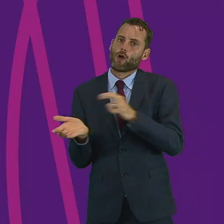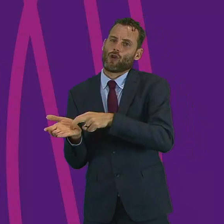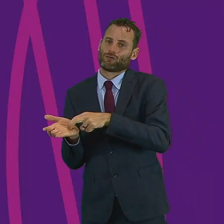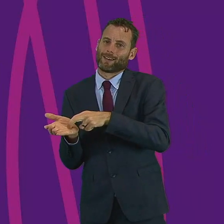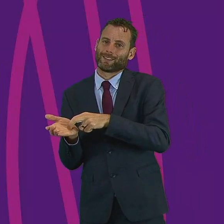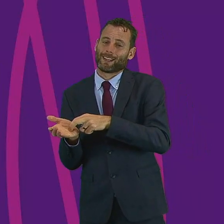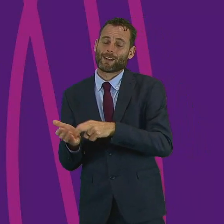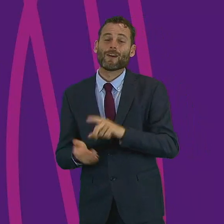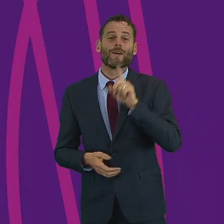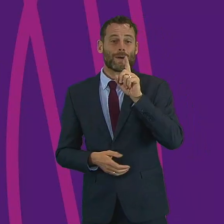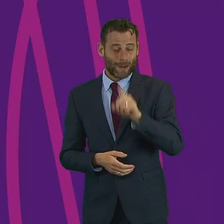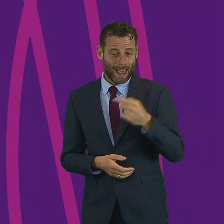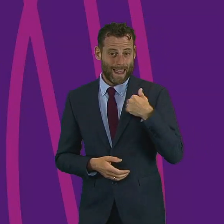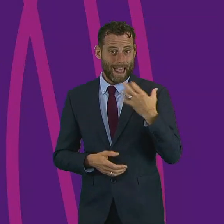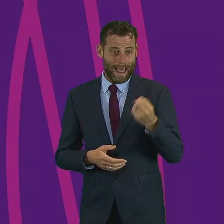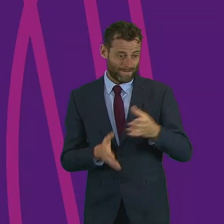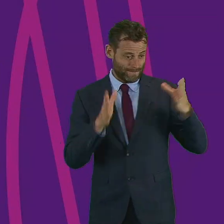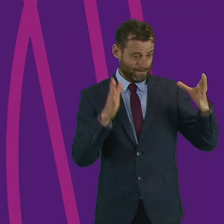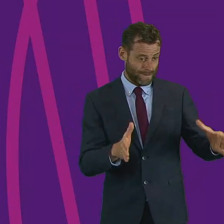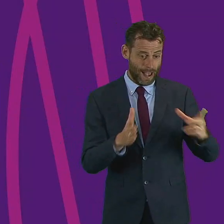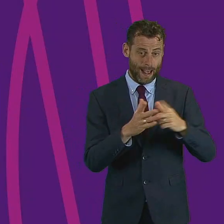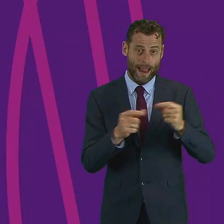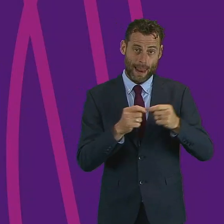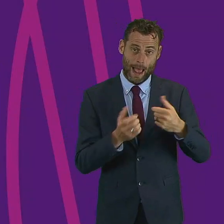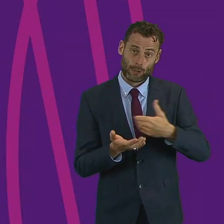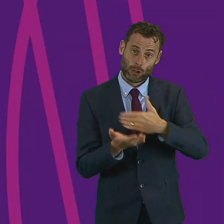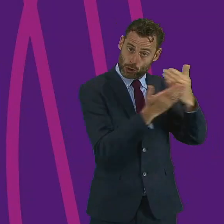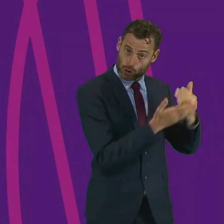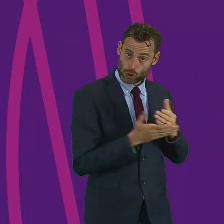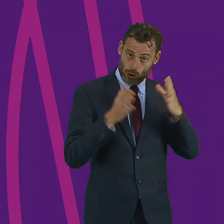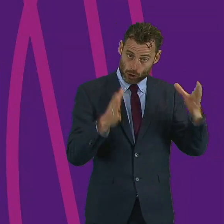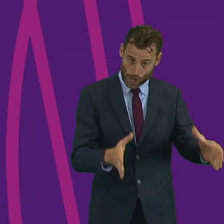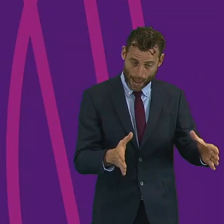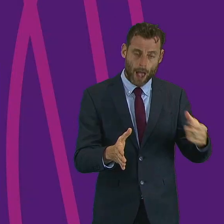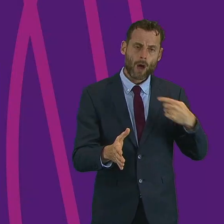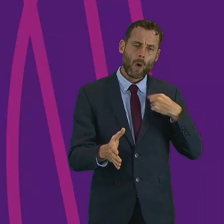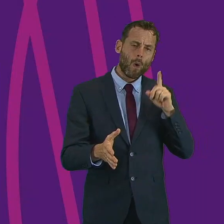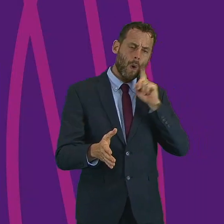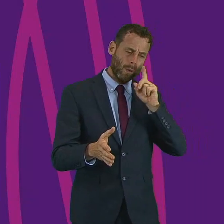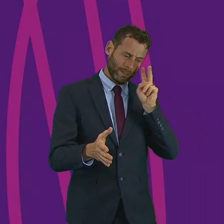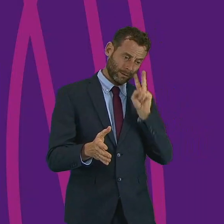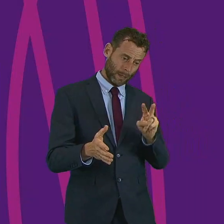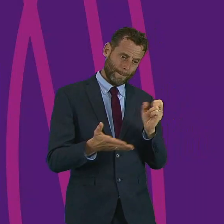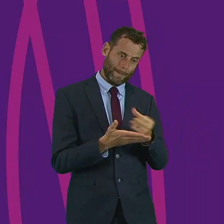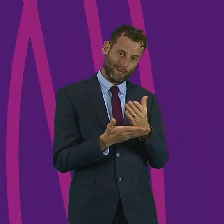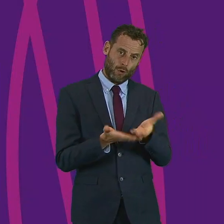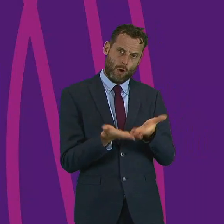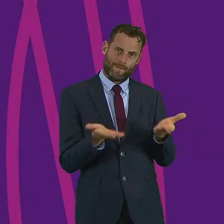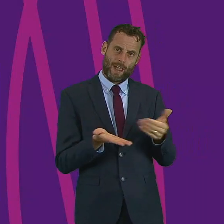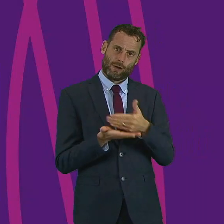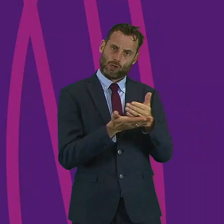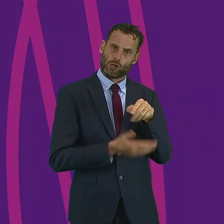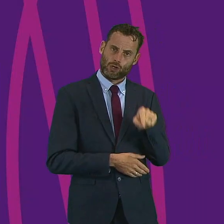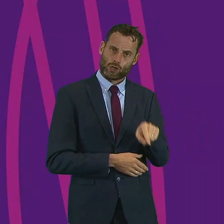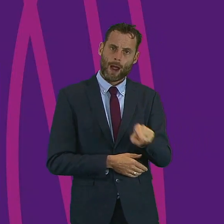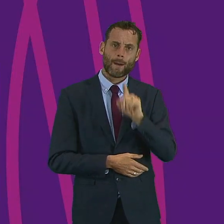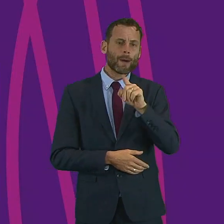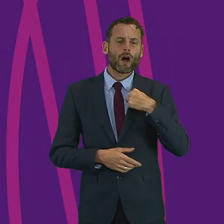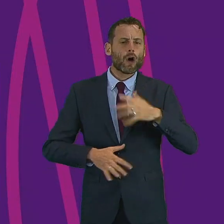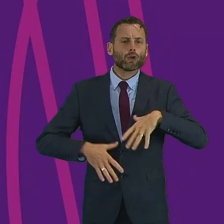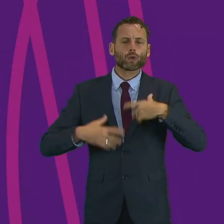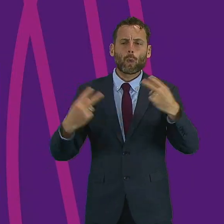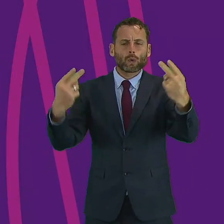seeing in Scotland right now, although I'm not complacent about that, because demand will be variable depending on the overall